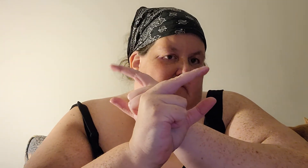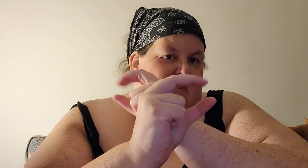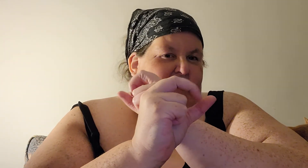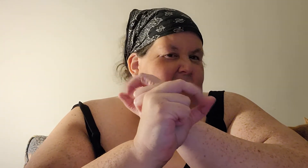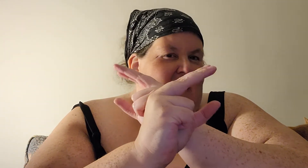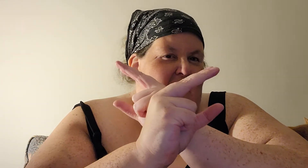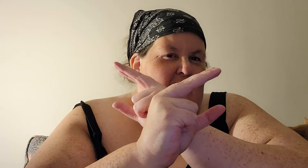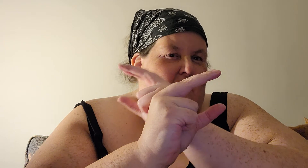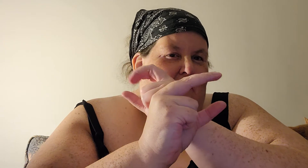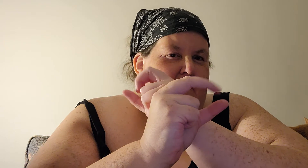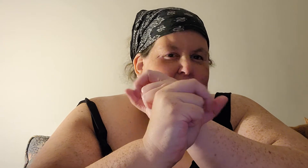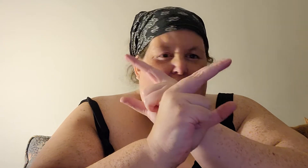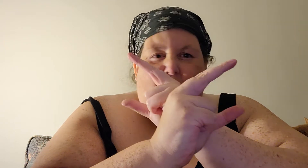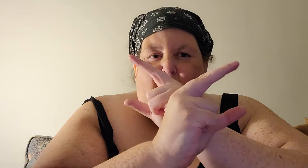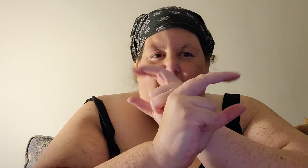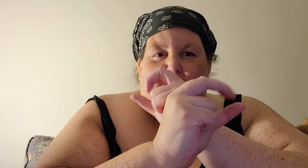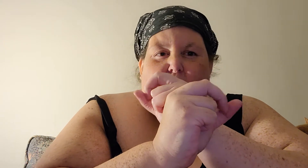Does that kind of remind you of anything?